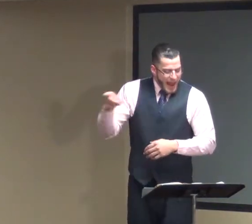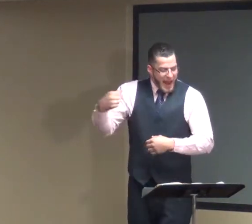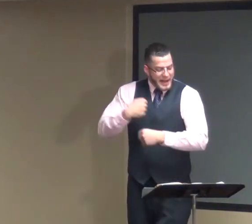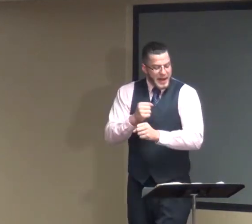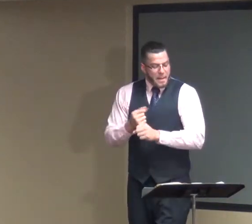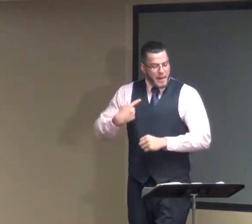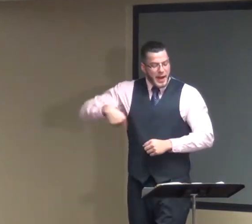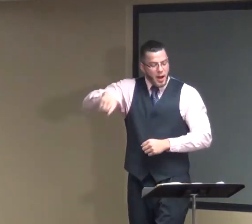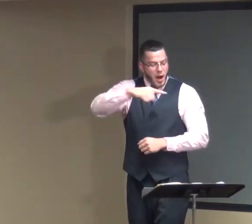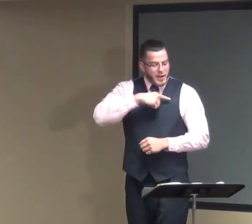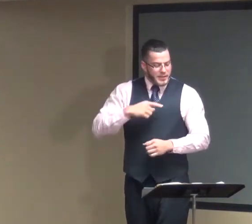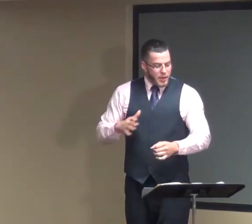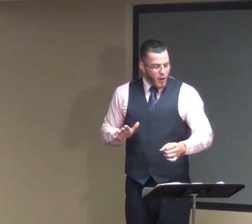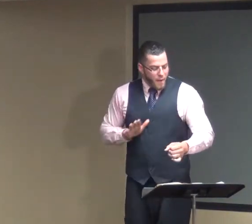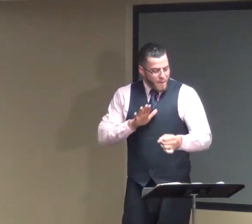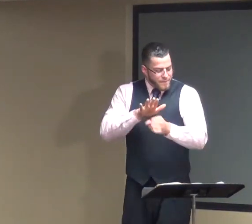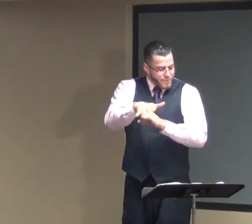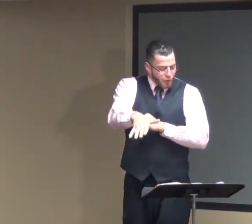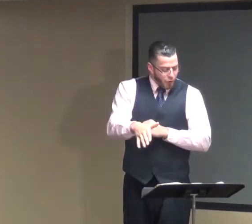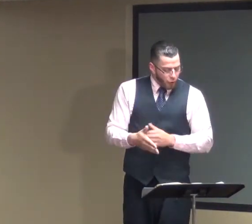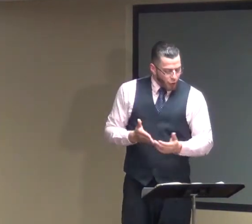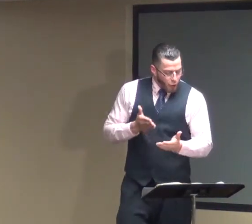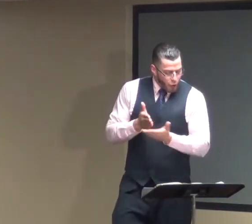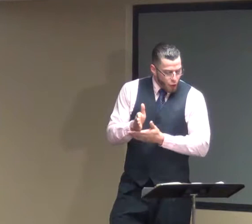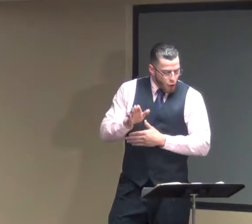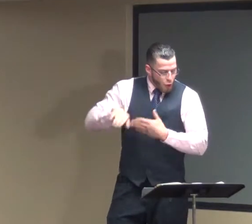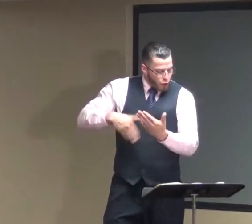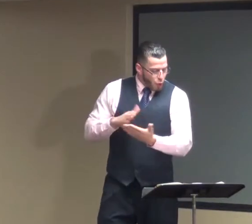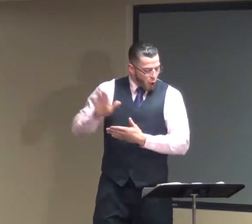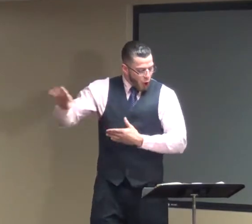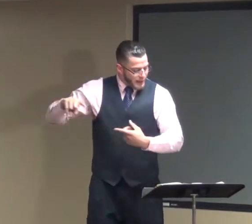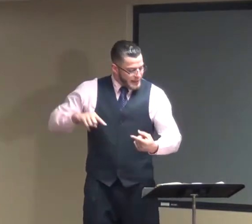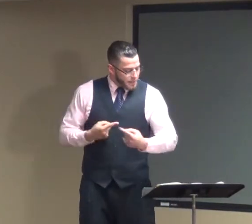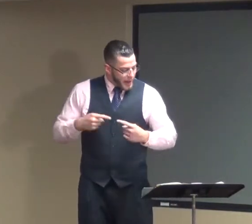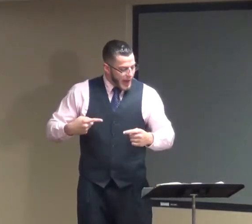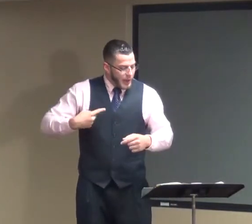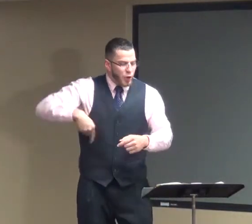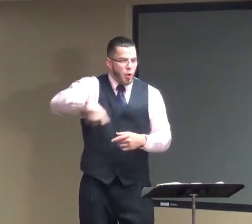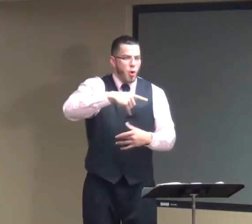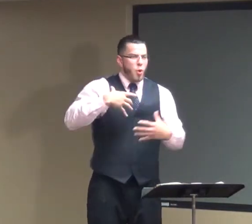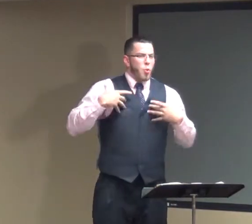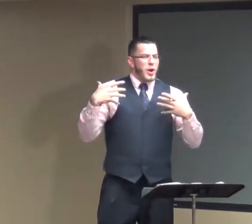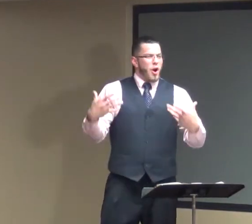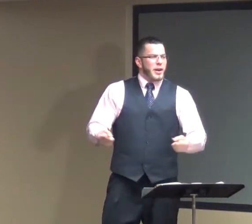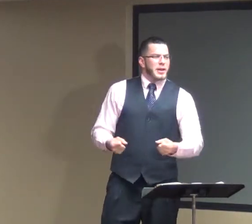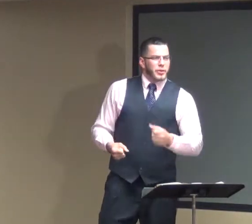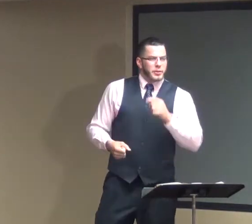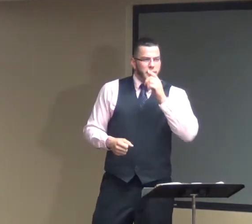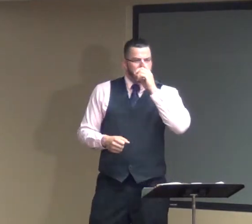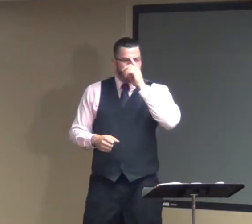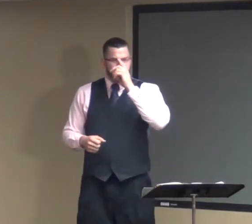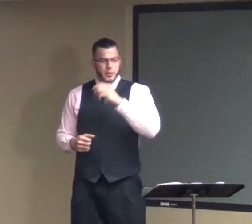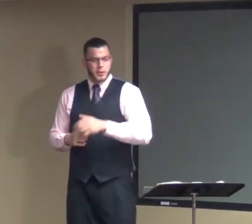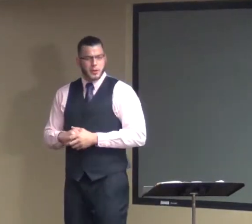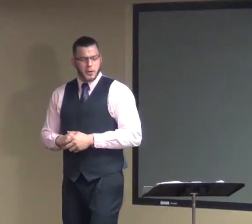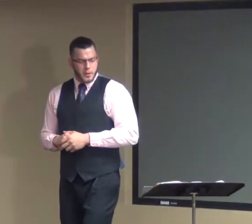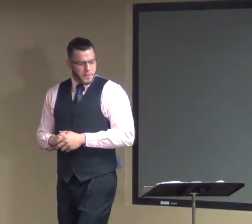And he made us full through all his pain. We are healed.